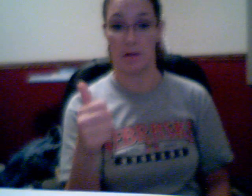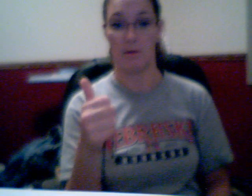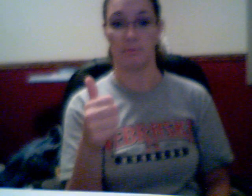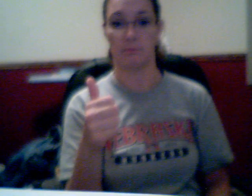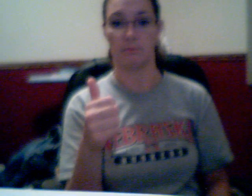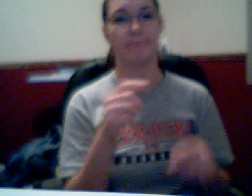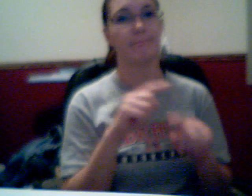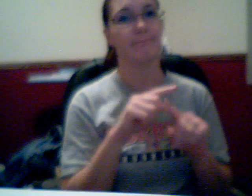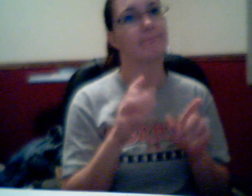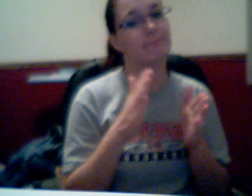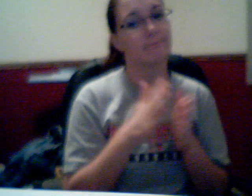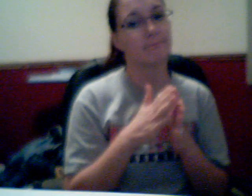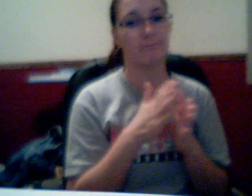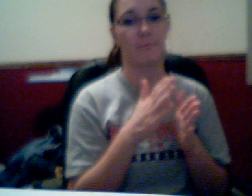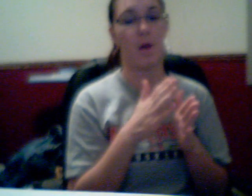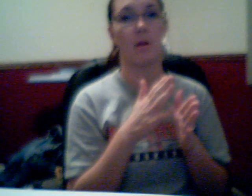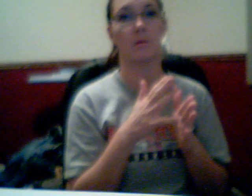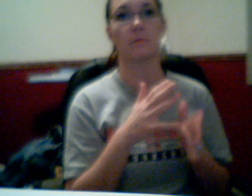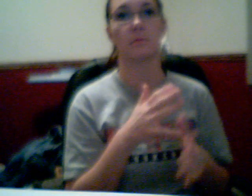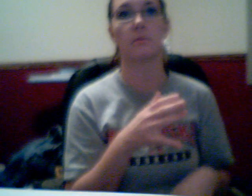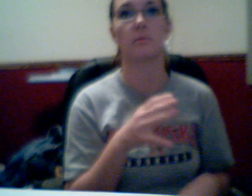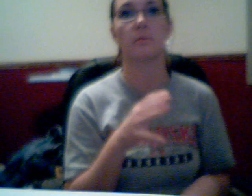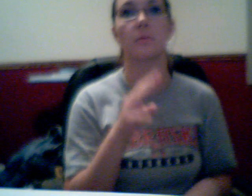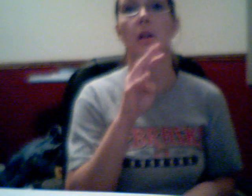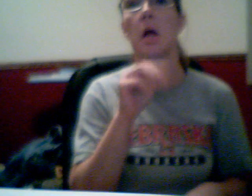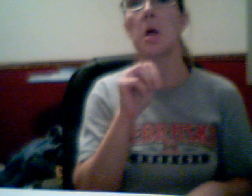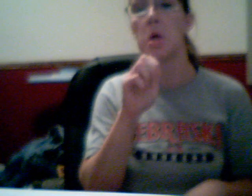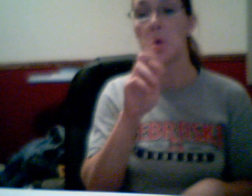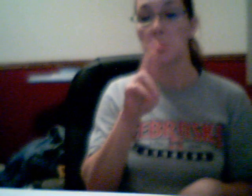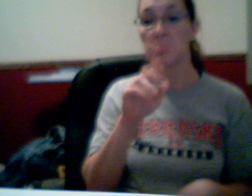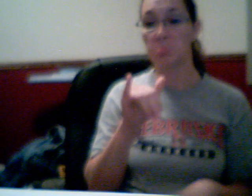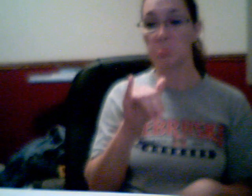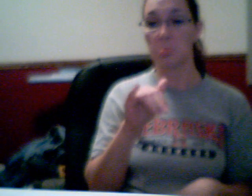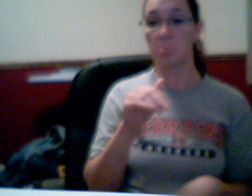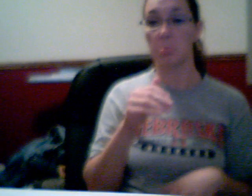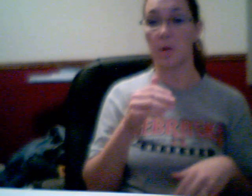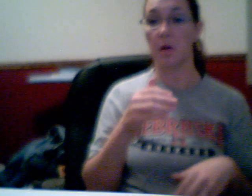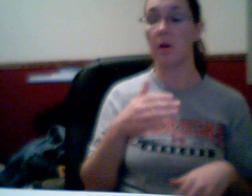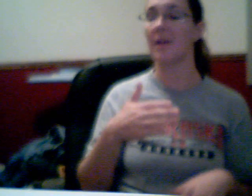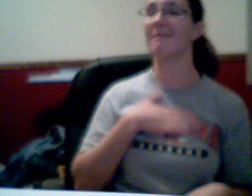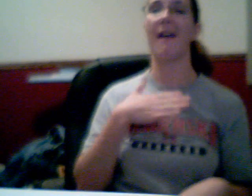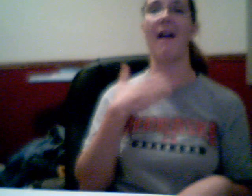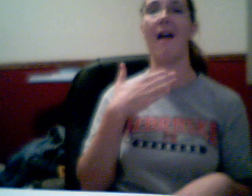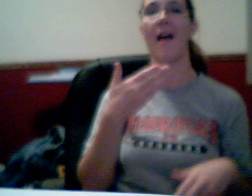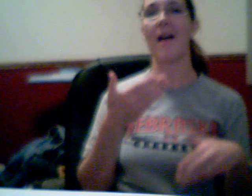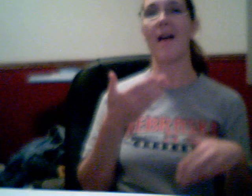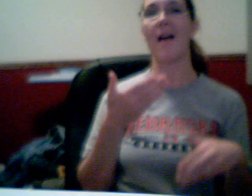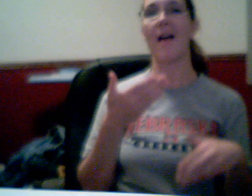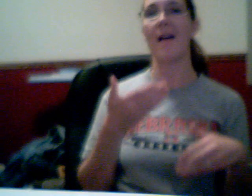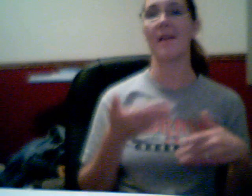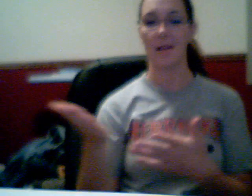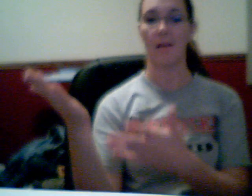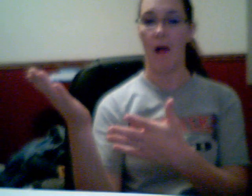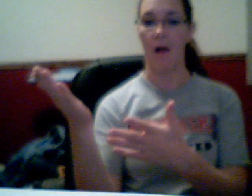the hayrack. There, Pa walked beside the wagon and drove the horses between the rows of haycocks. At